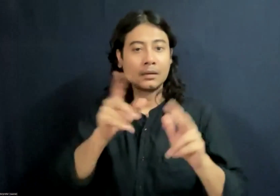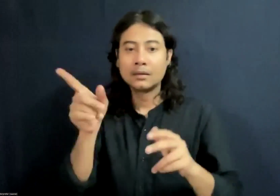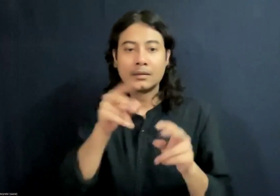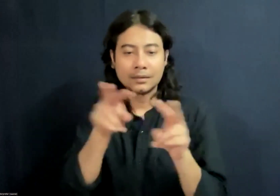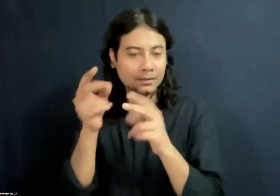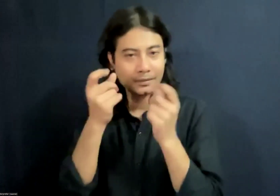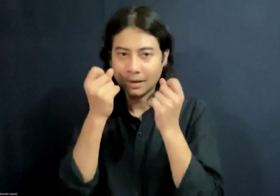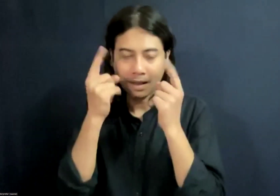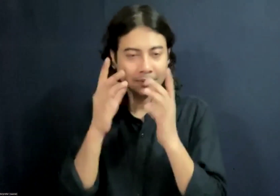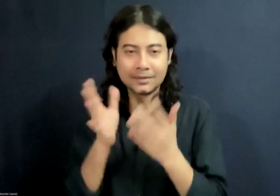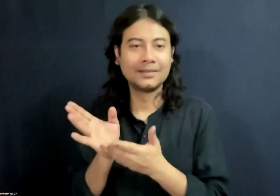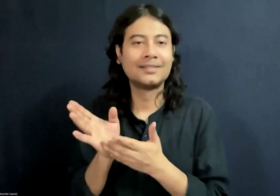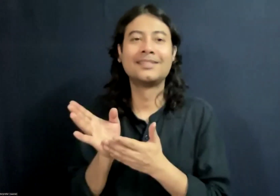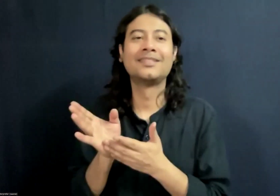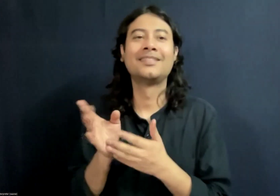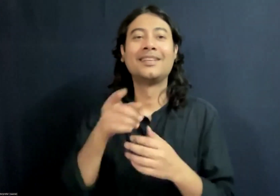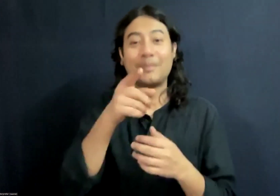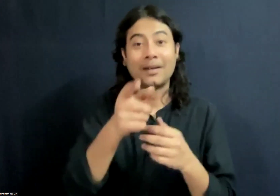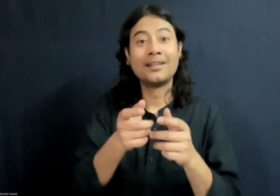This is my number.